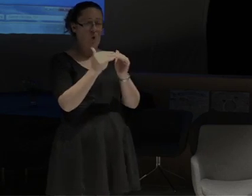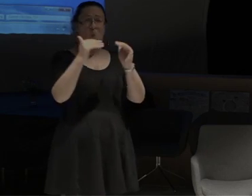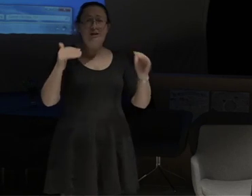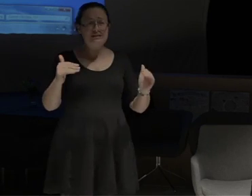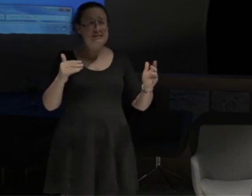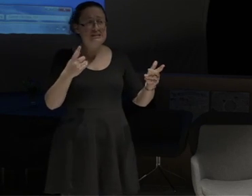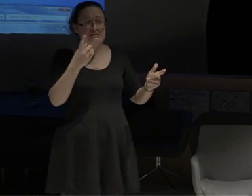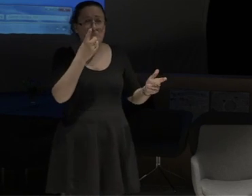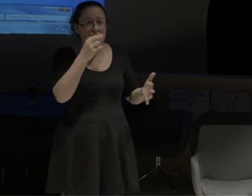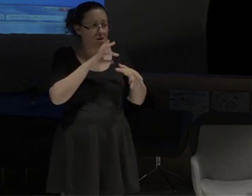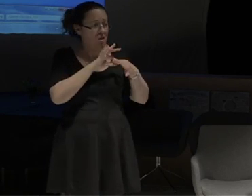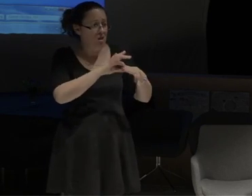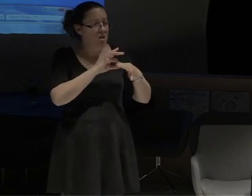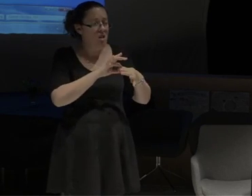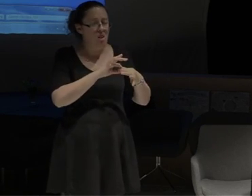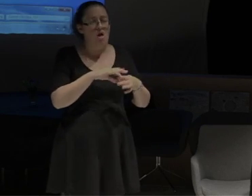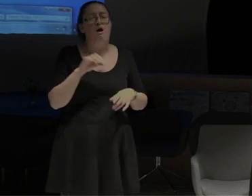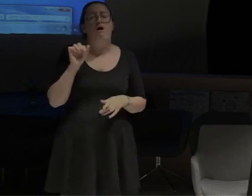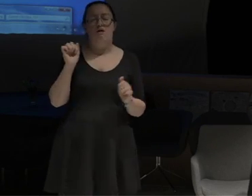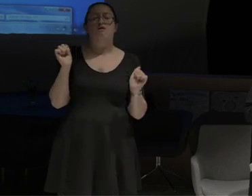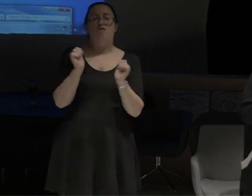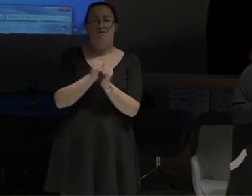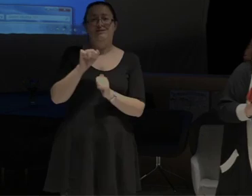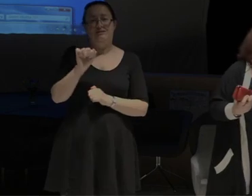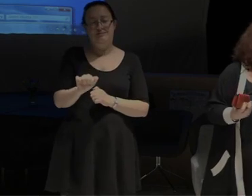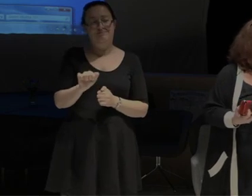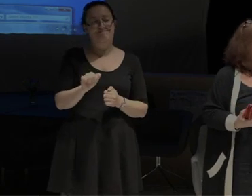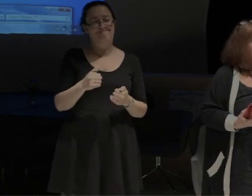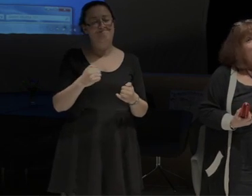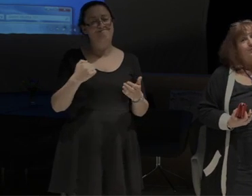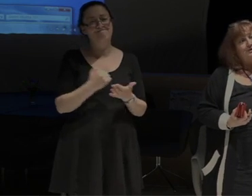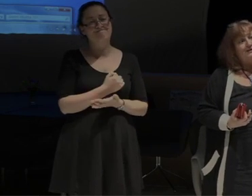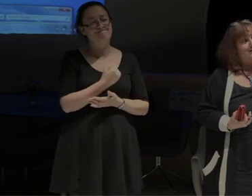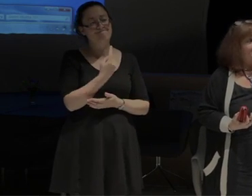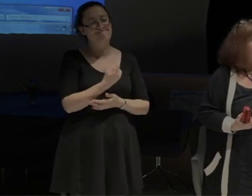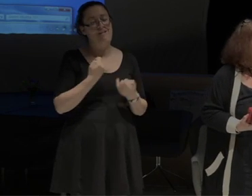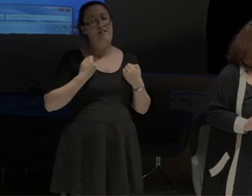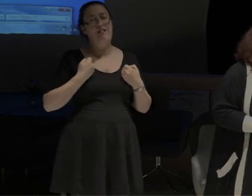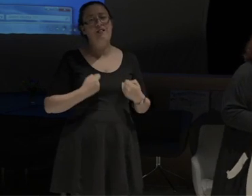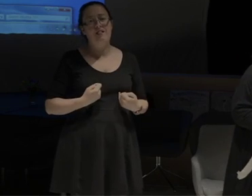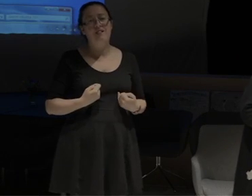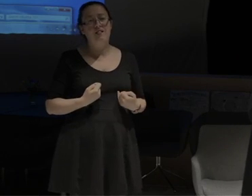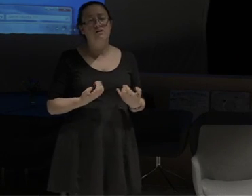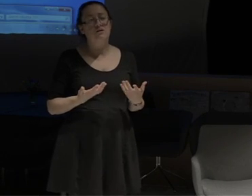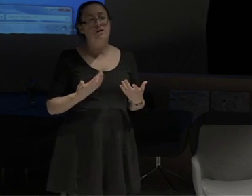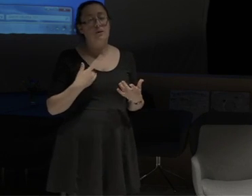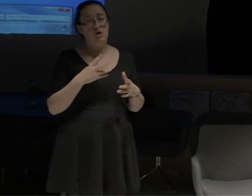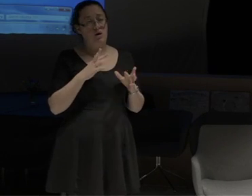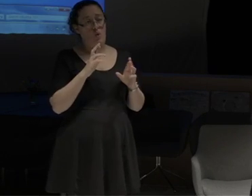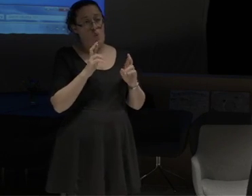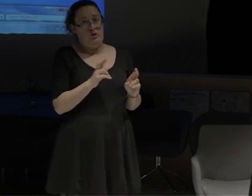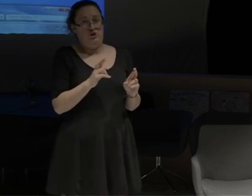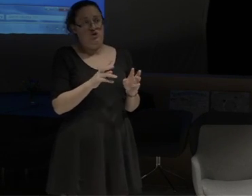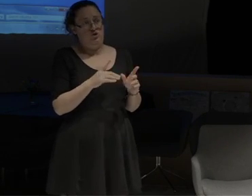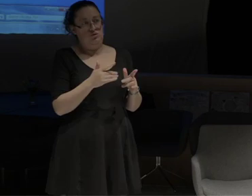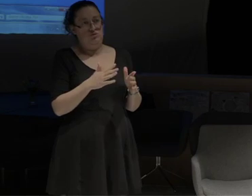could we possibly do it together? And she said yes. Now, unfortunately, Tina's been off sick for a few weeks, but we do send our best wishes for a speedy recovery, and